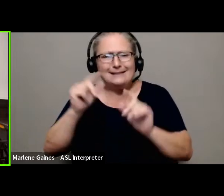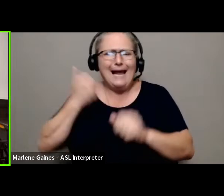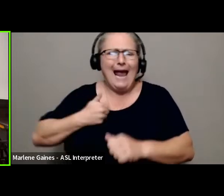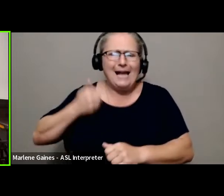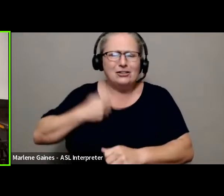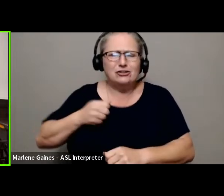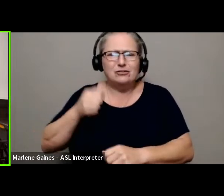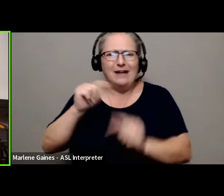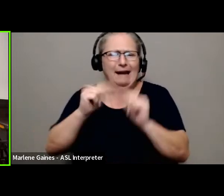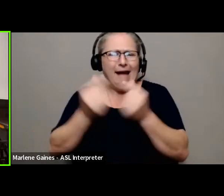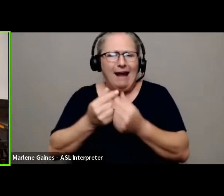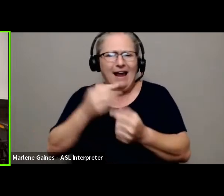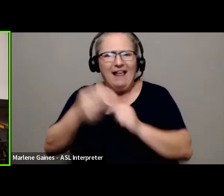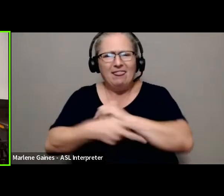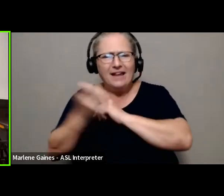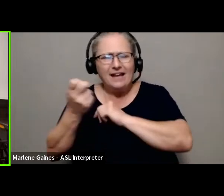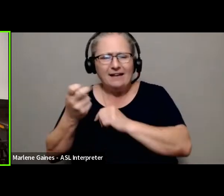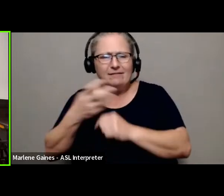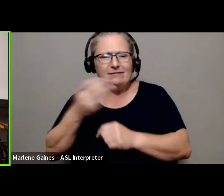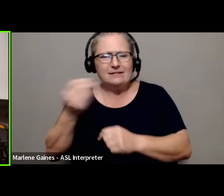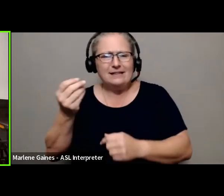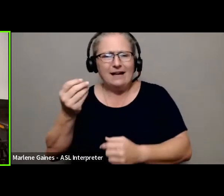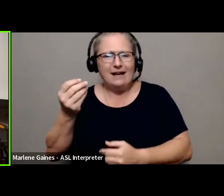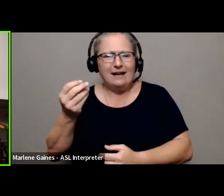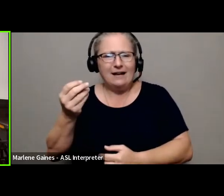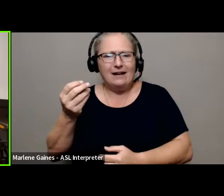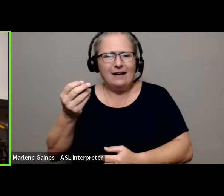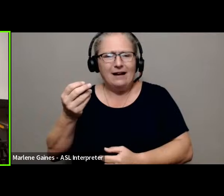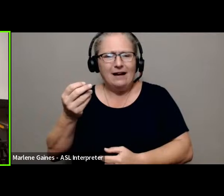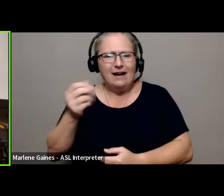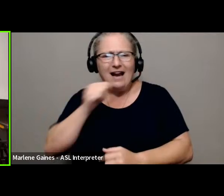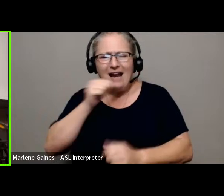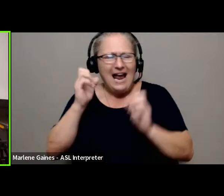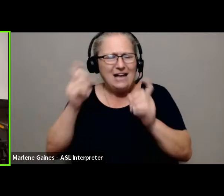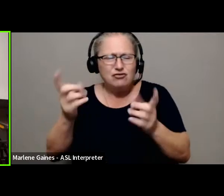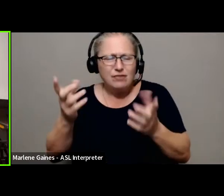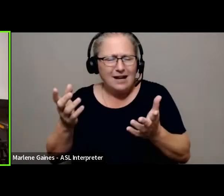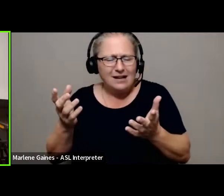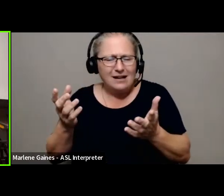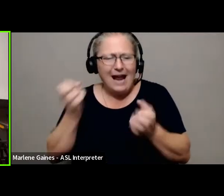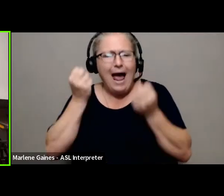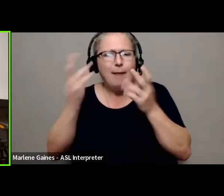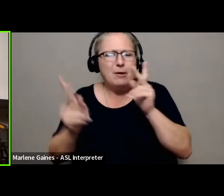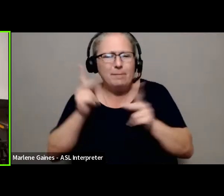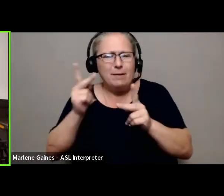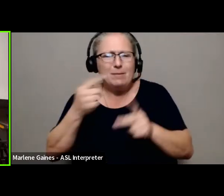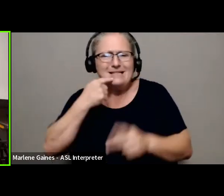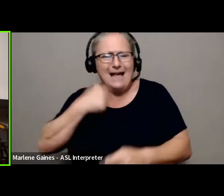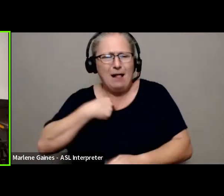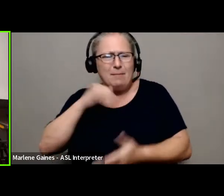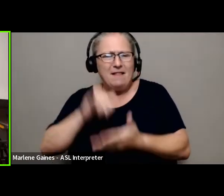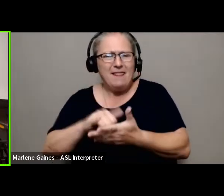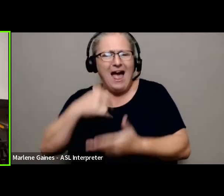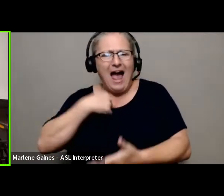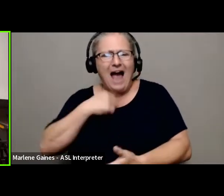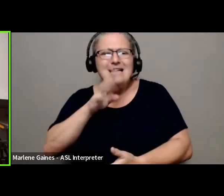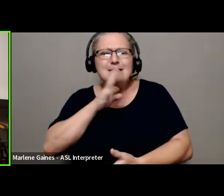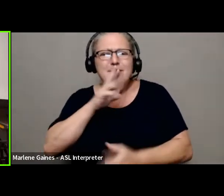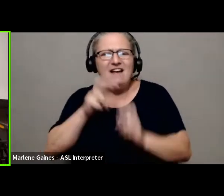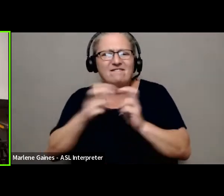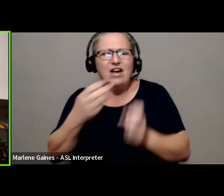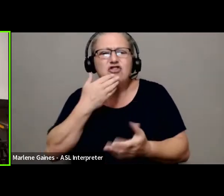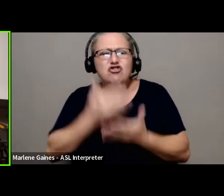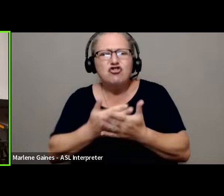and thieves and uneducated? How many people tell me that I speak very